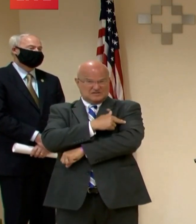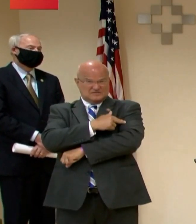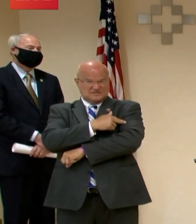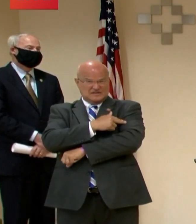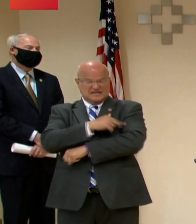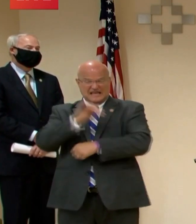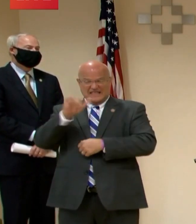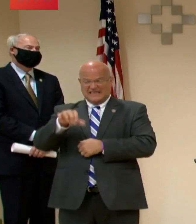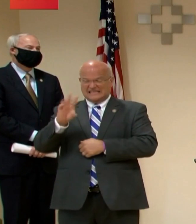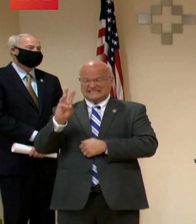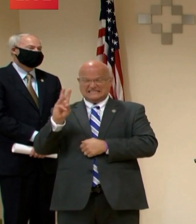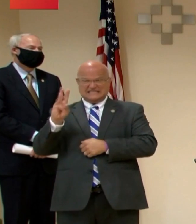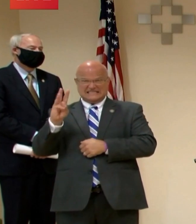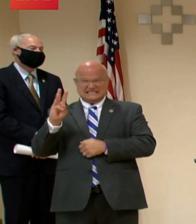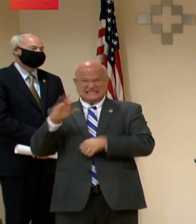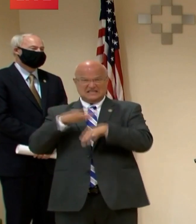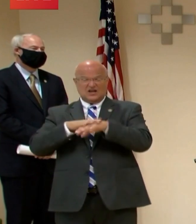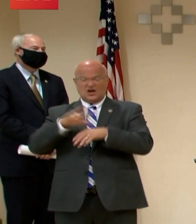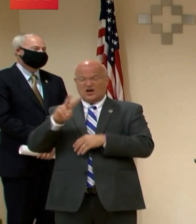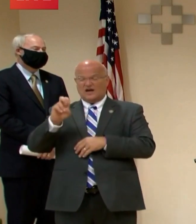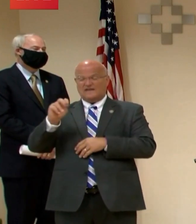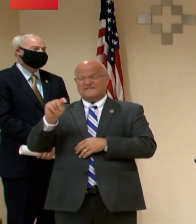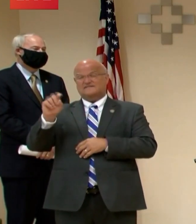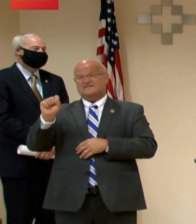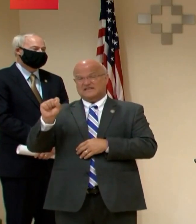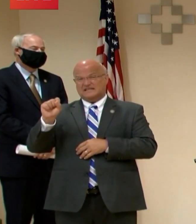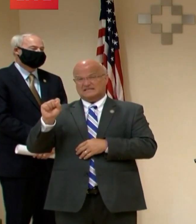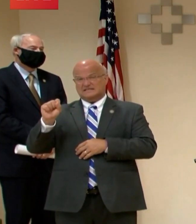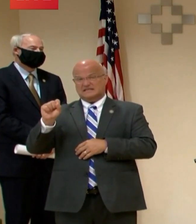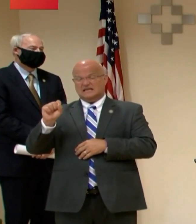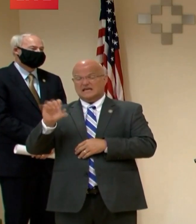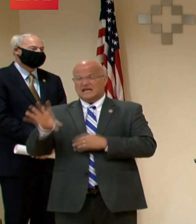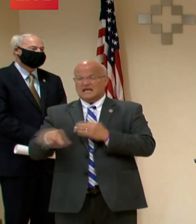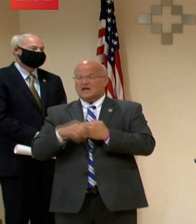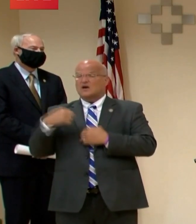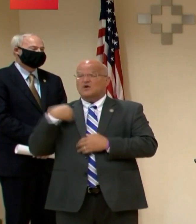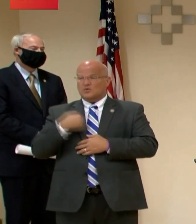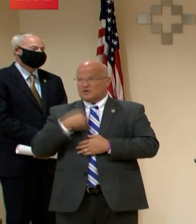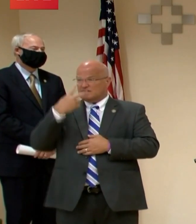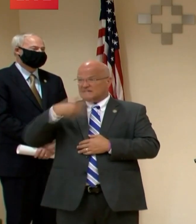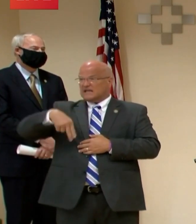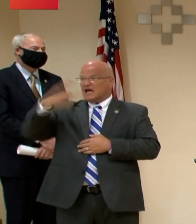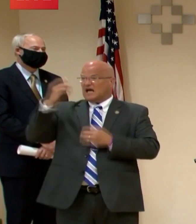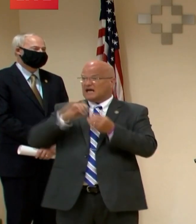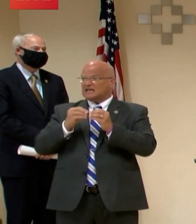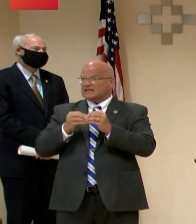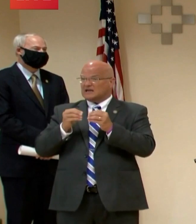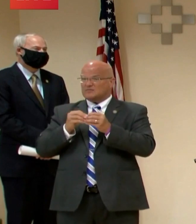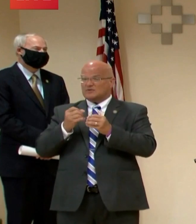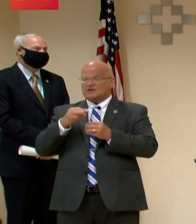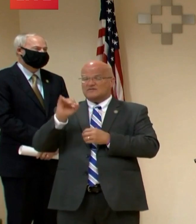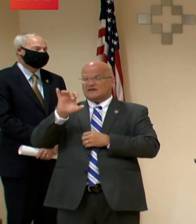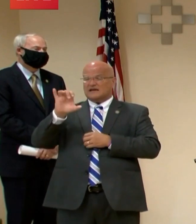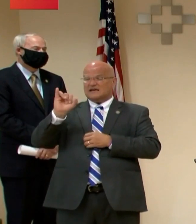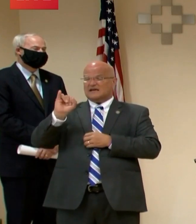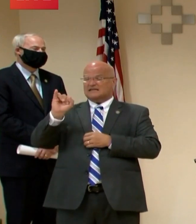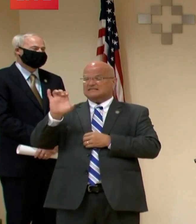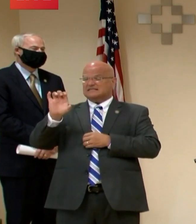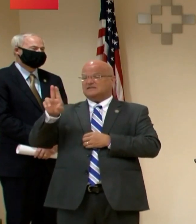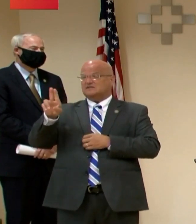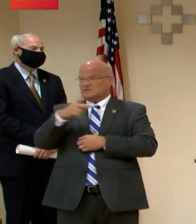those, 16 were on vents. In addition, we have seen a high number of ICU